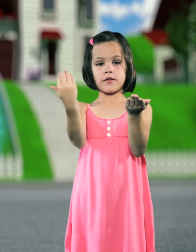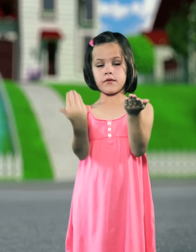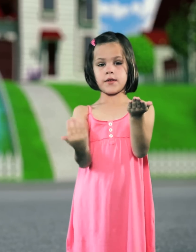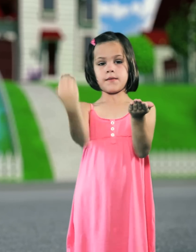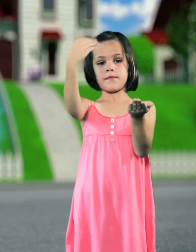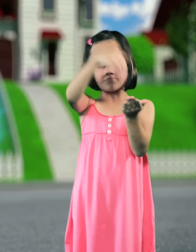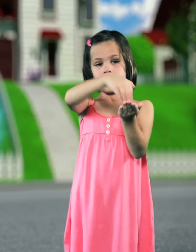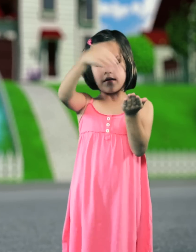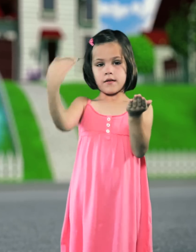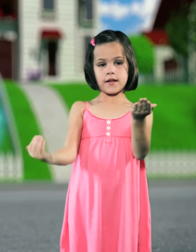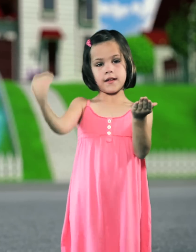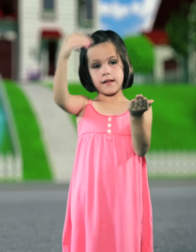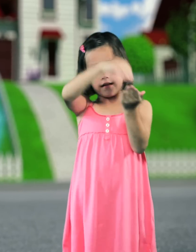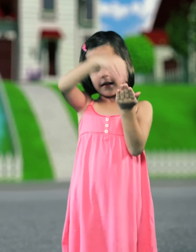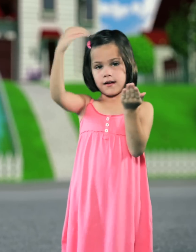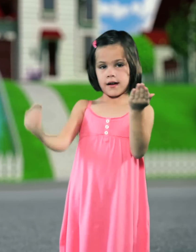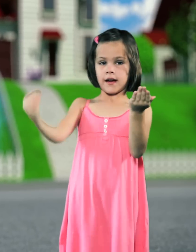you just... close this again.